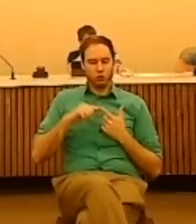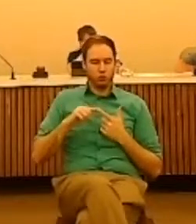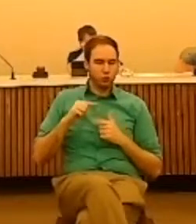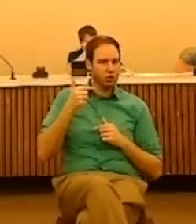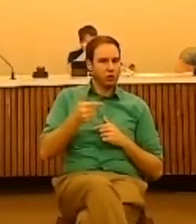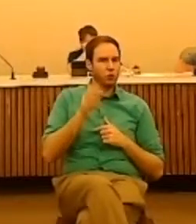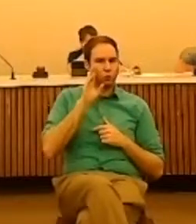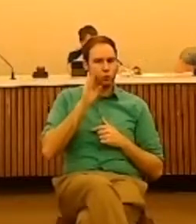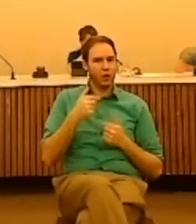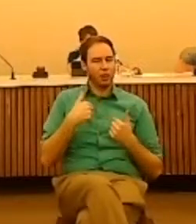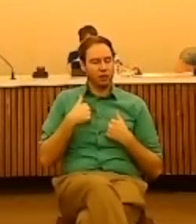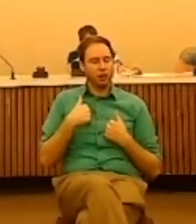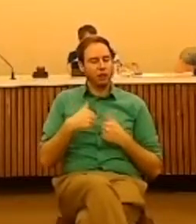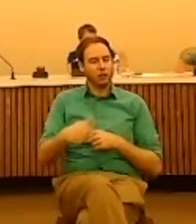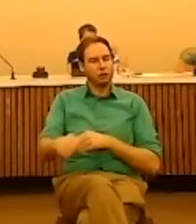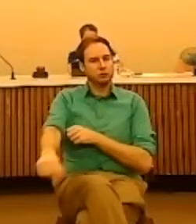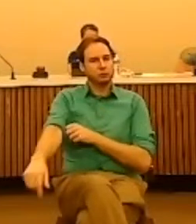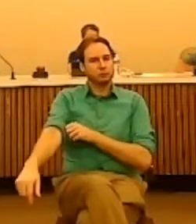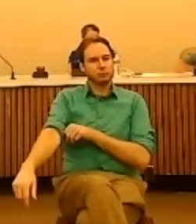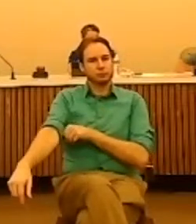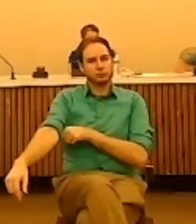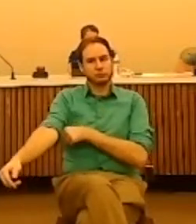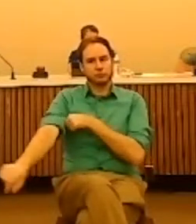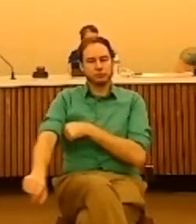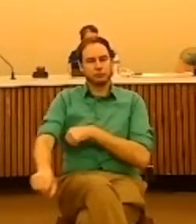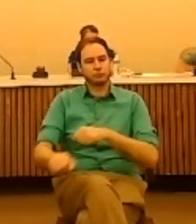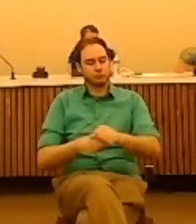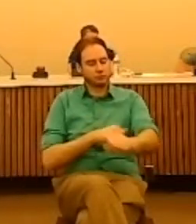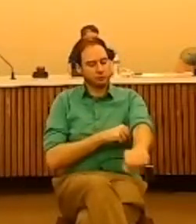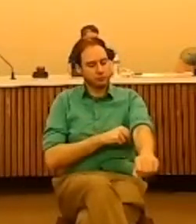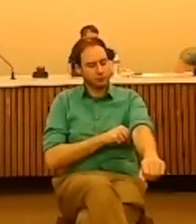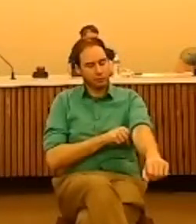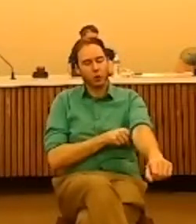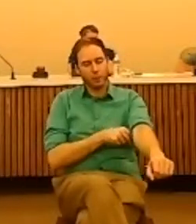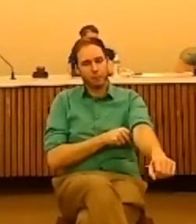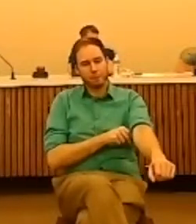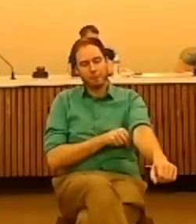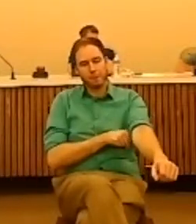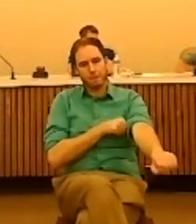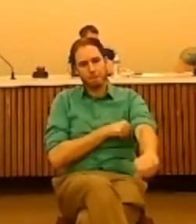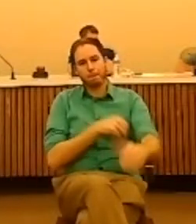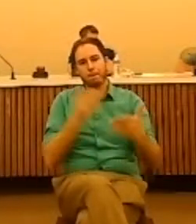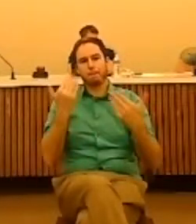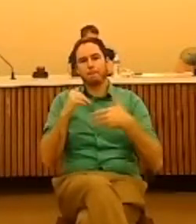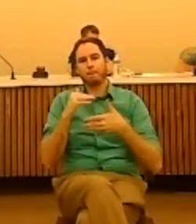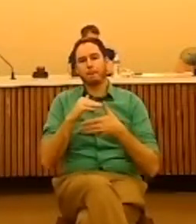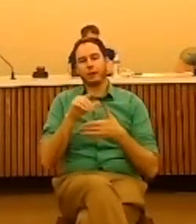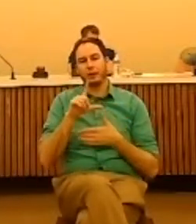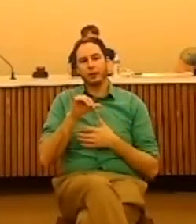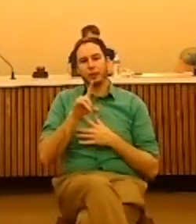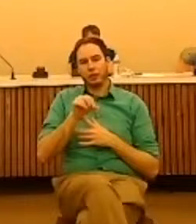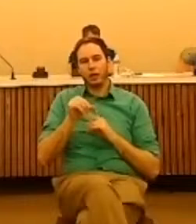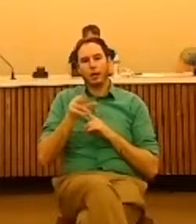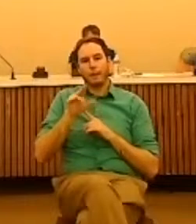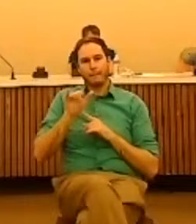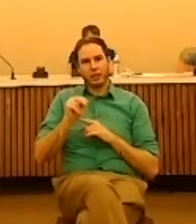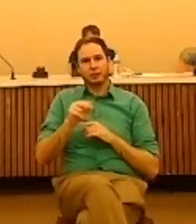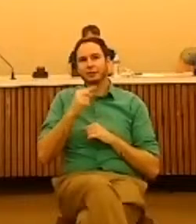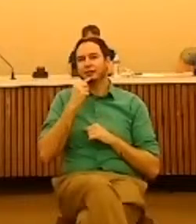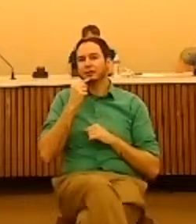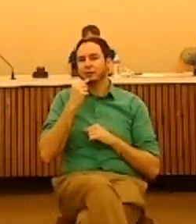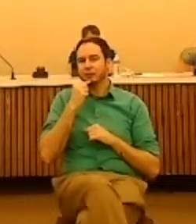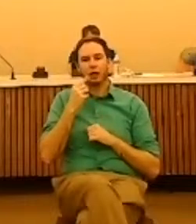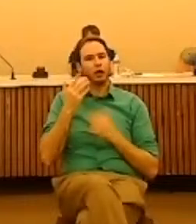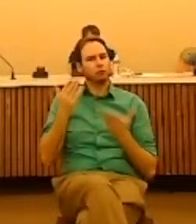turn, we'll unmute you. That being said, Linda Youngman has said,